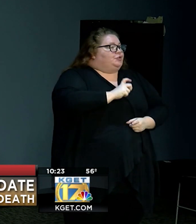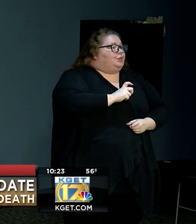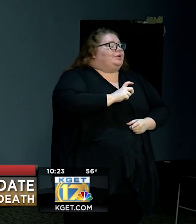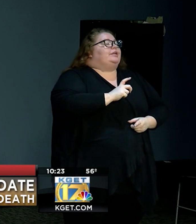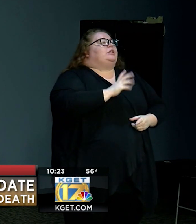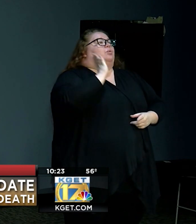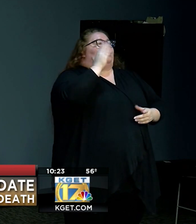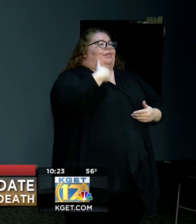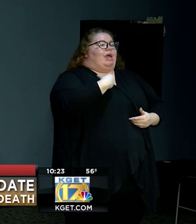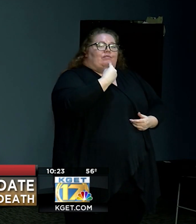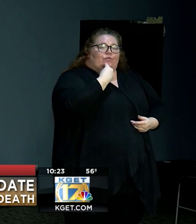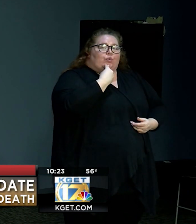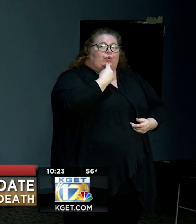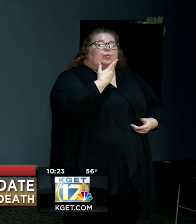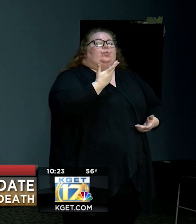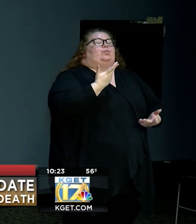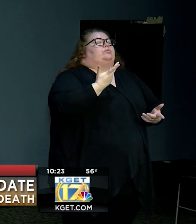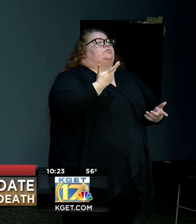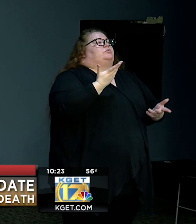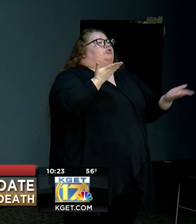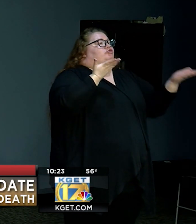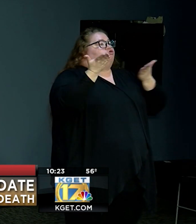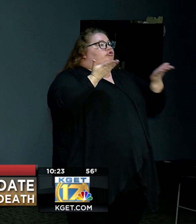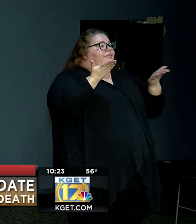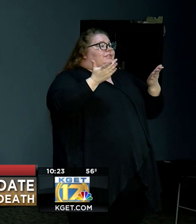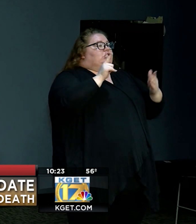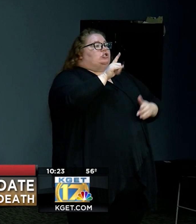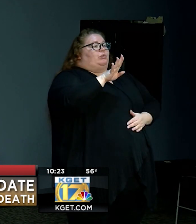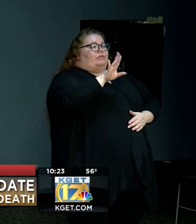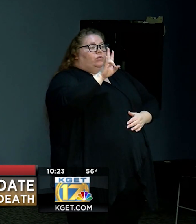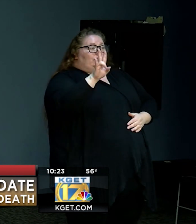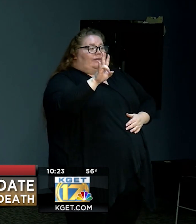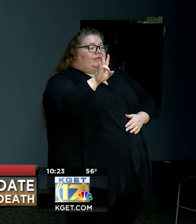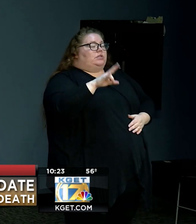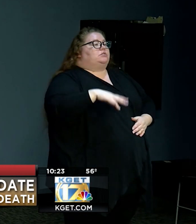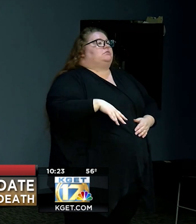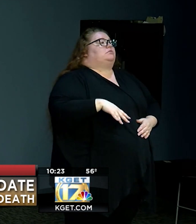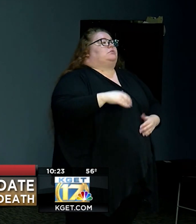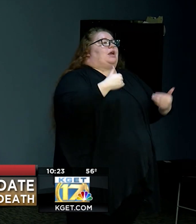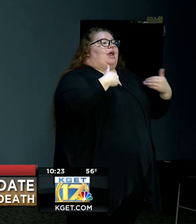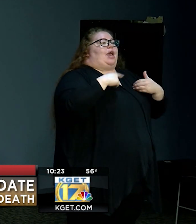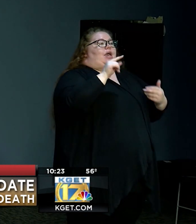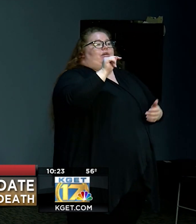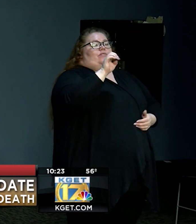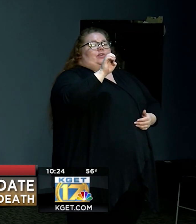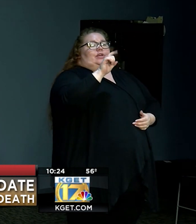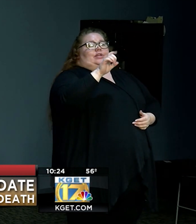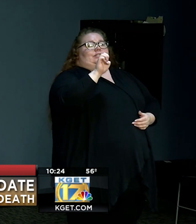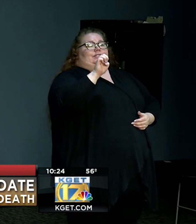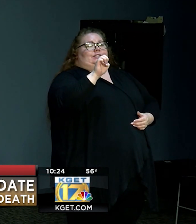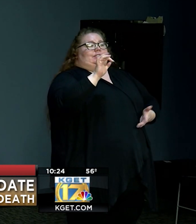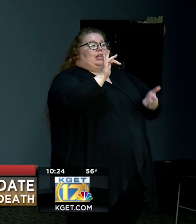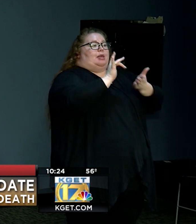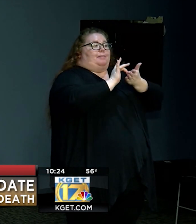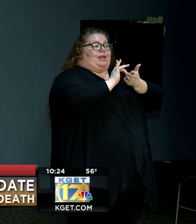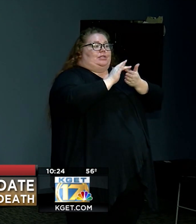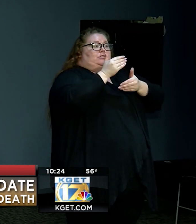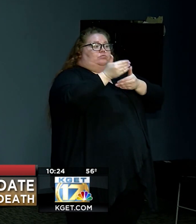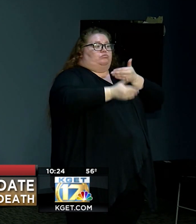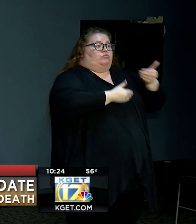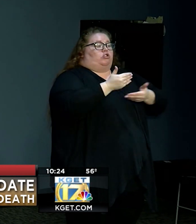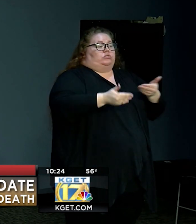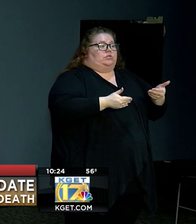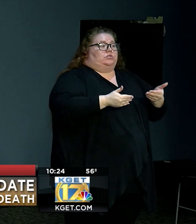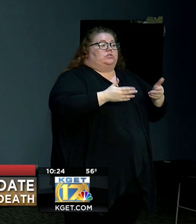We will have the necessary wraparound services. We've established a telemedicine process whereby individuals will receive